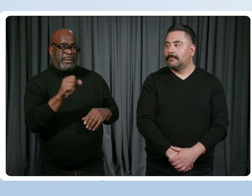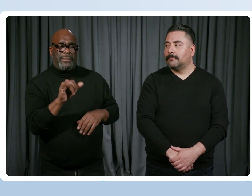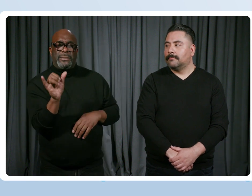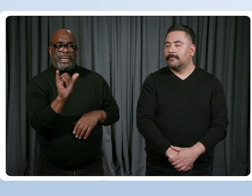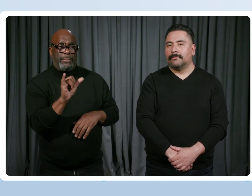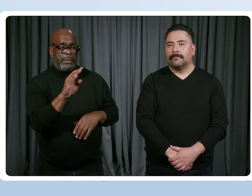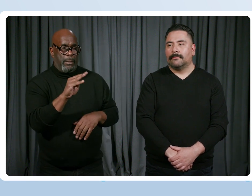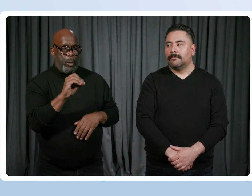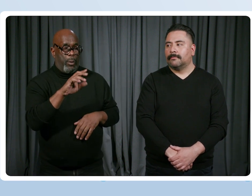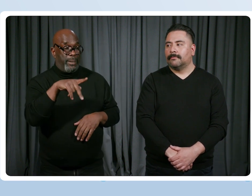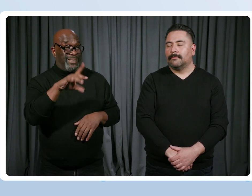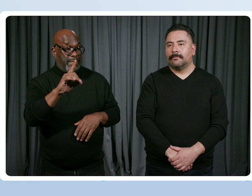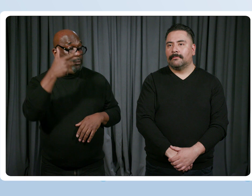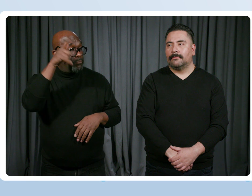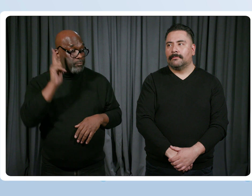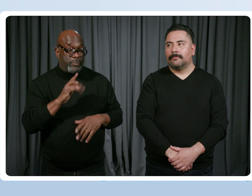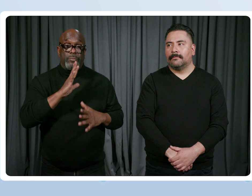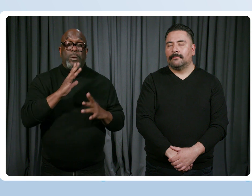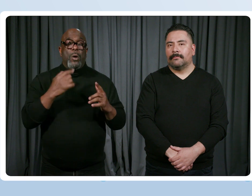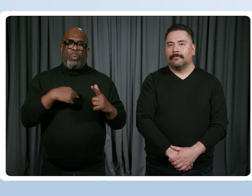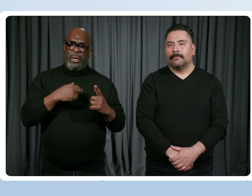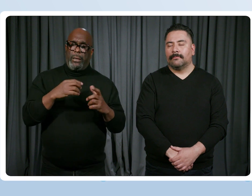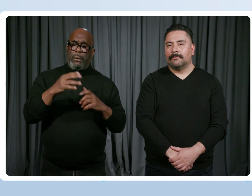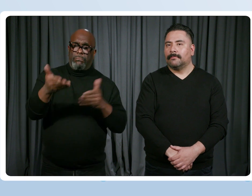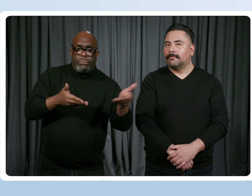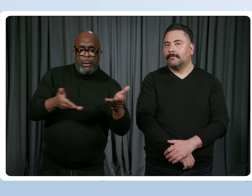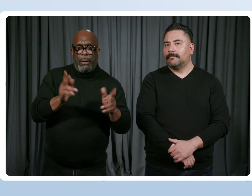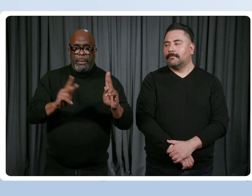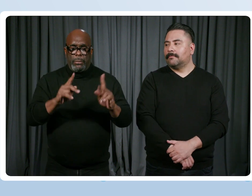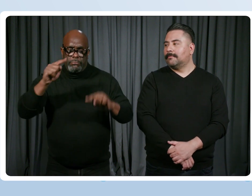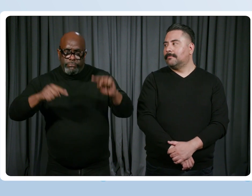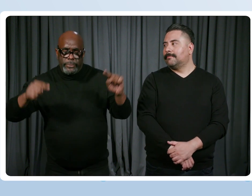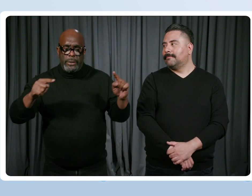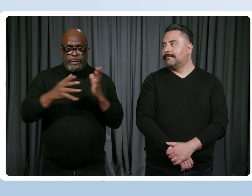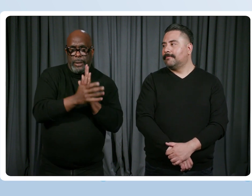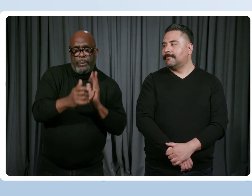with people who have all kinds of skills, abilities,